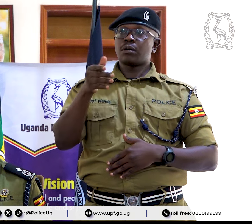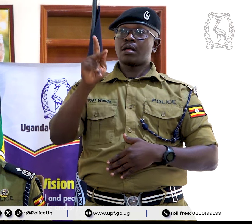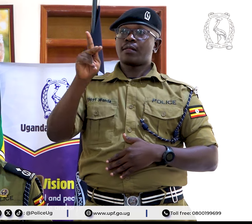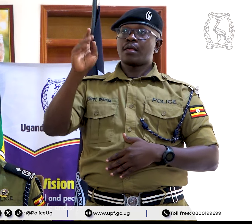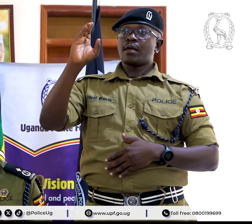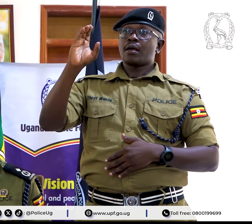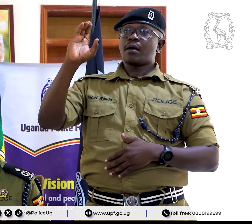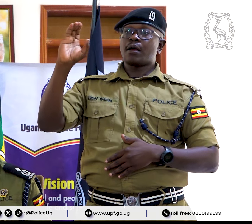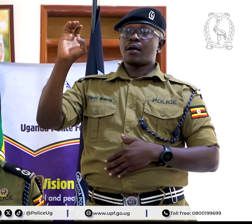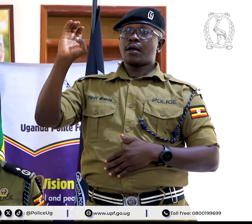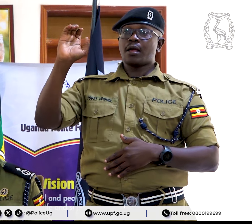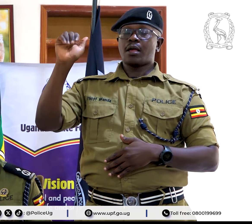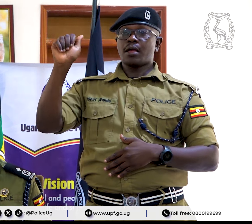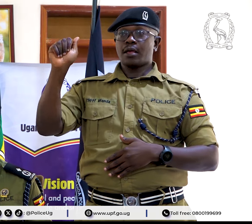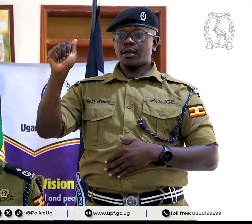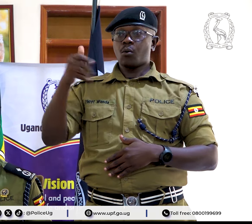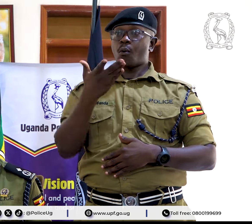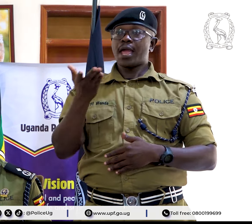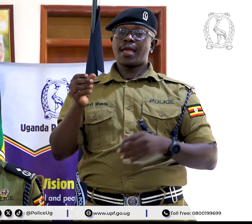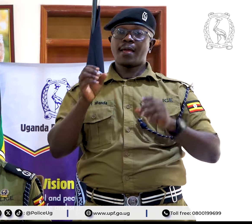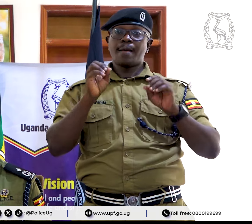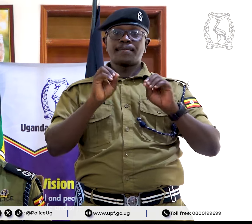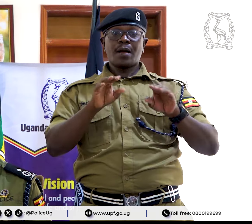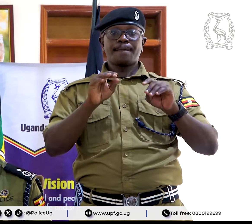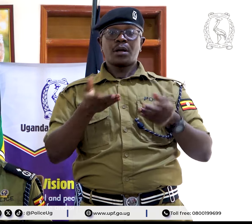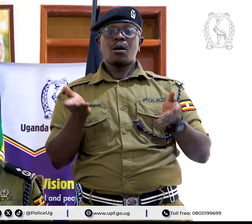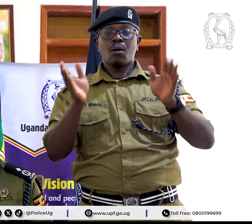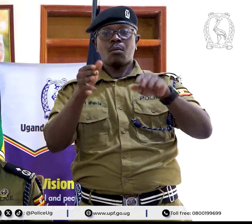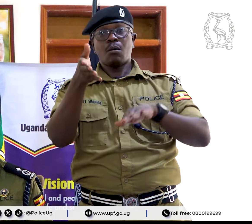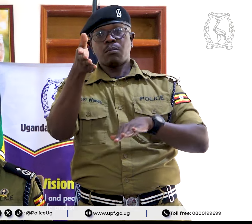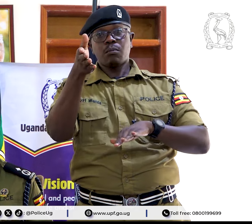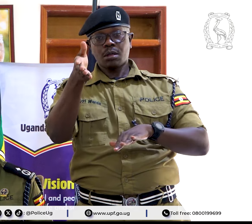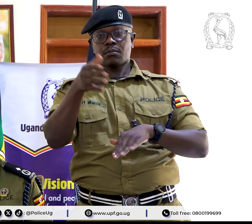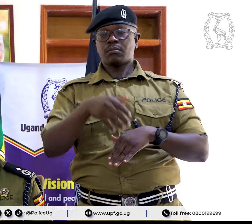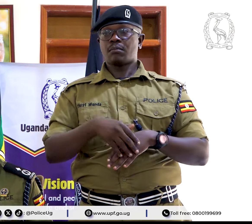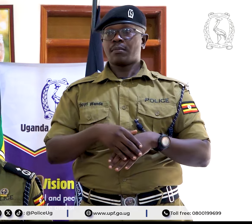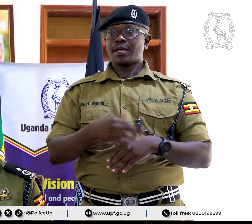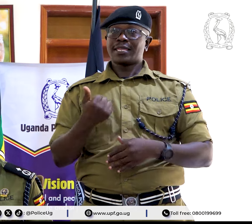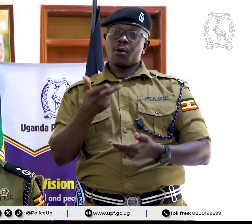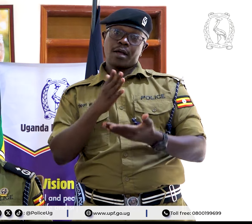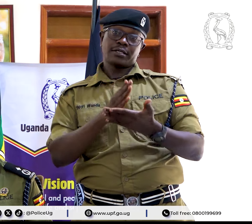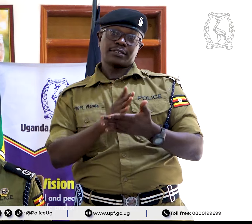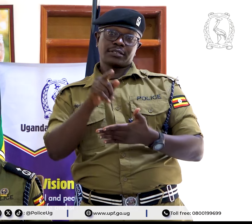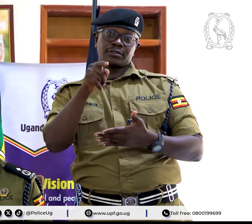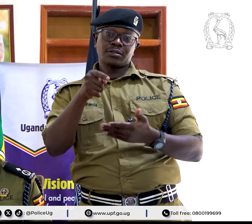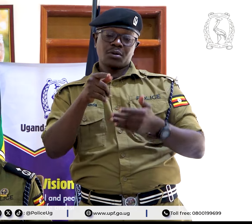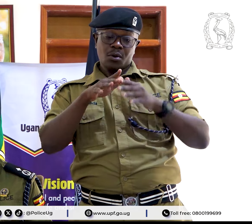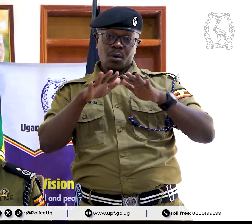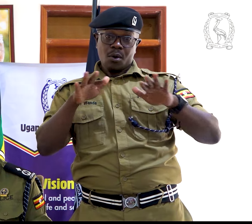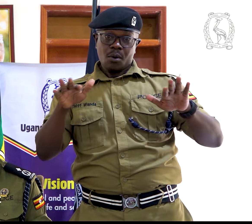KCCH Kitezi garbage landfill, where a section of the